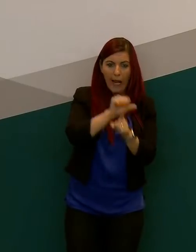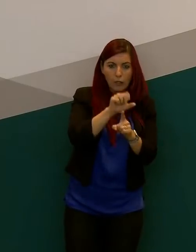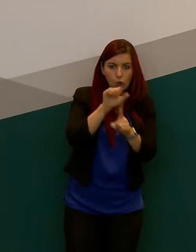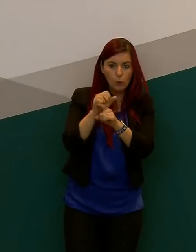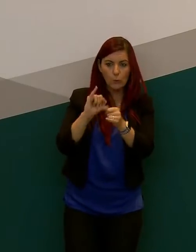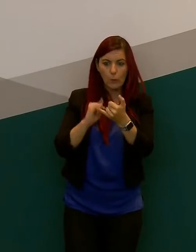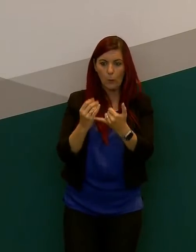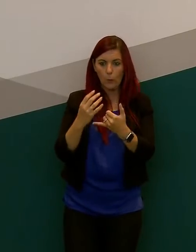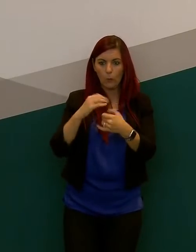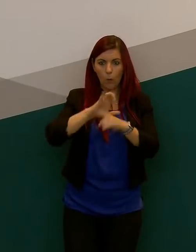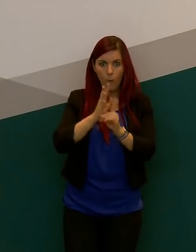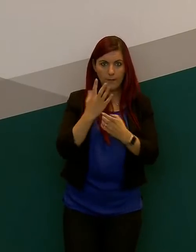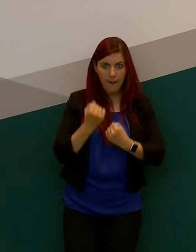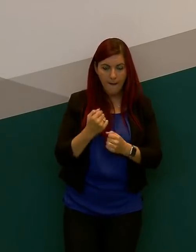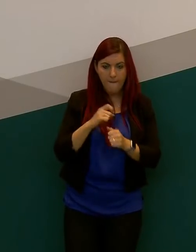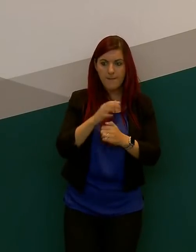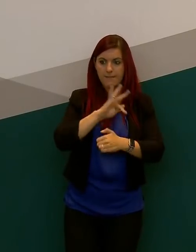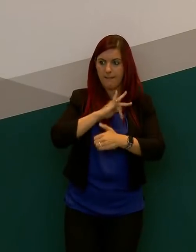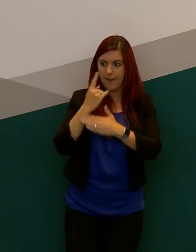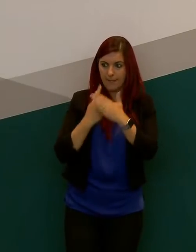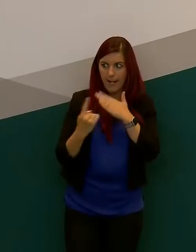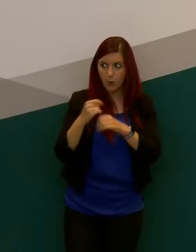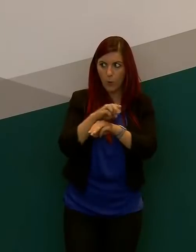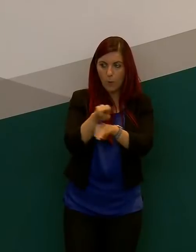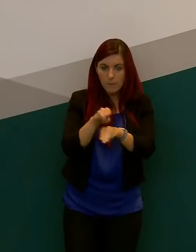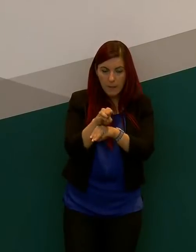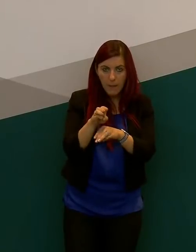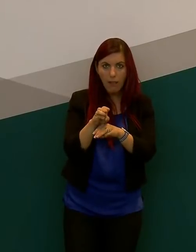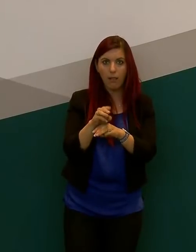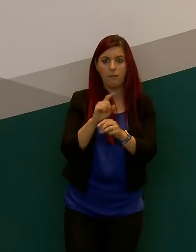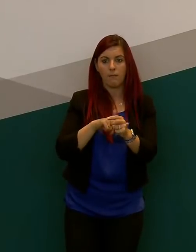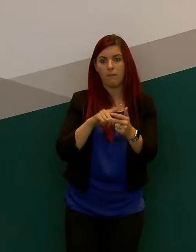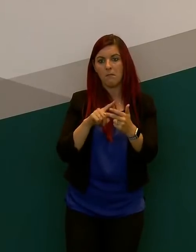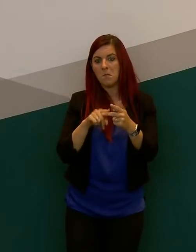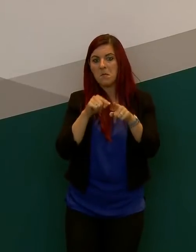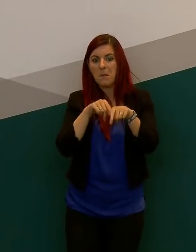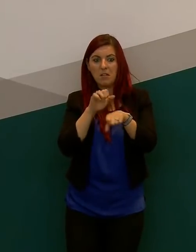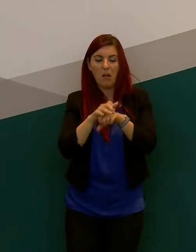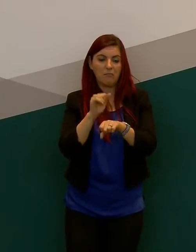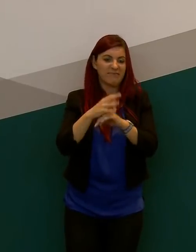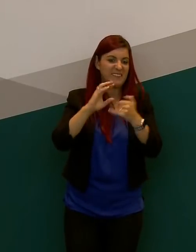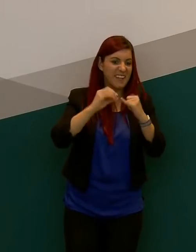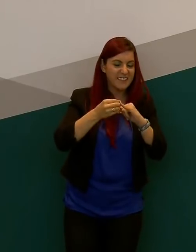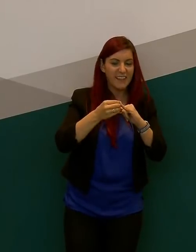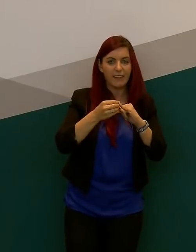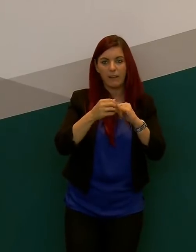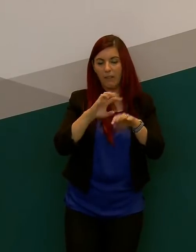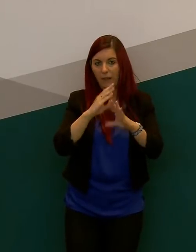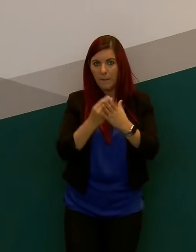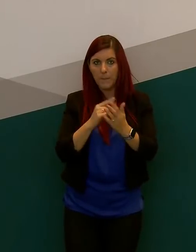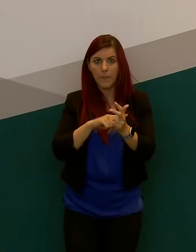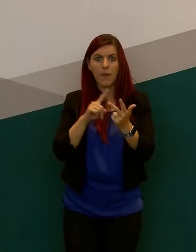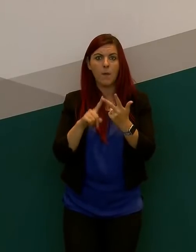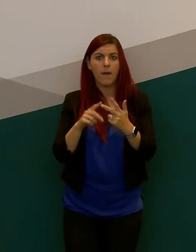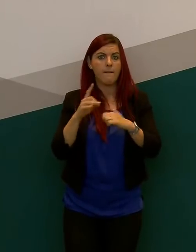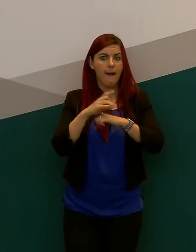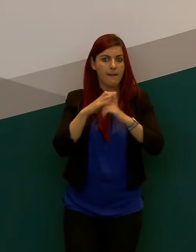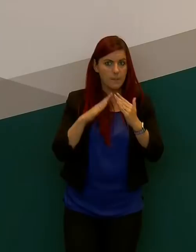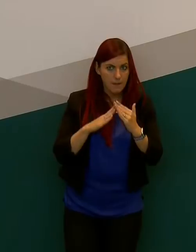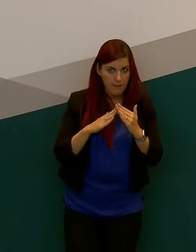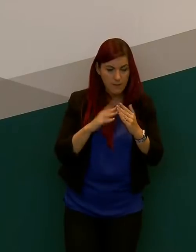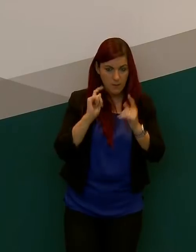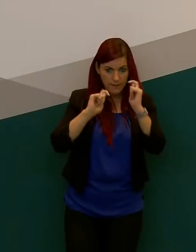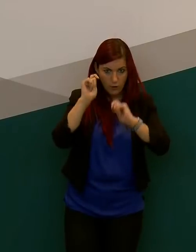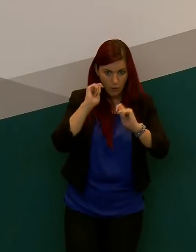cases, the isolation of those cases based on sampling, testing and so on. We have hospital services in place. We have